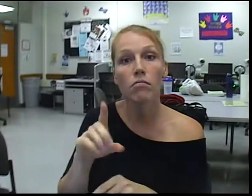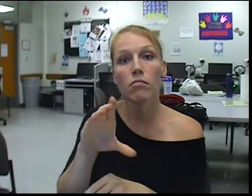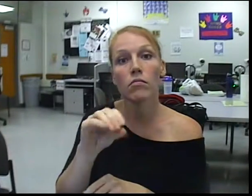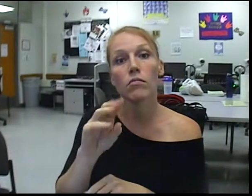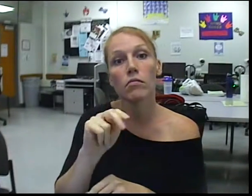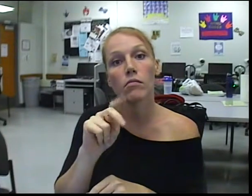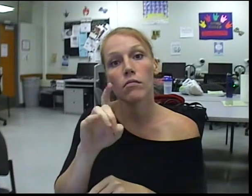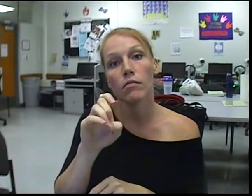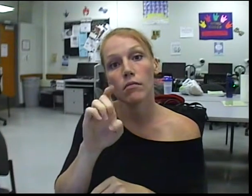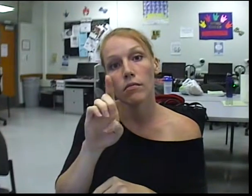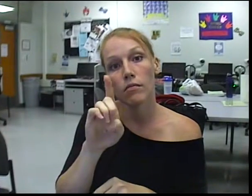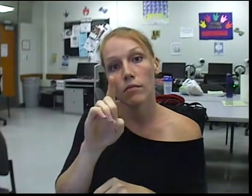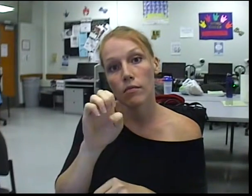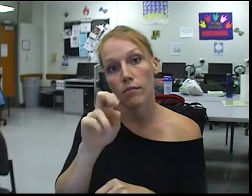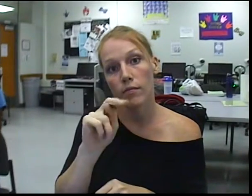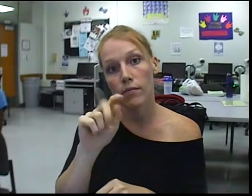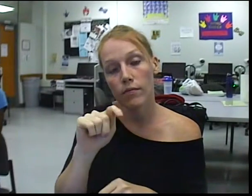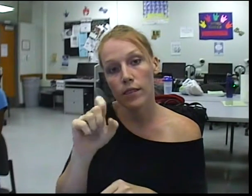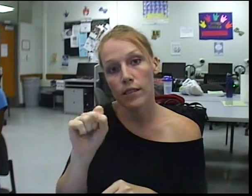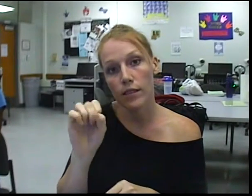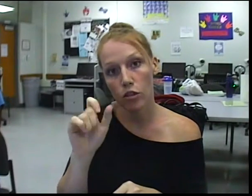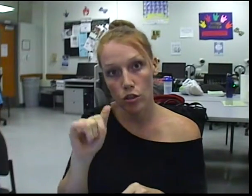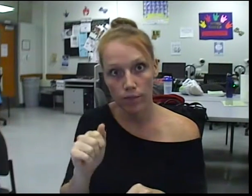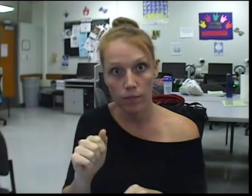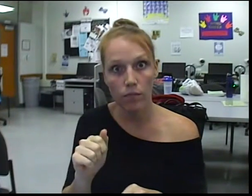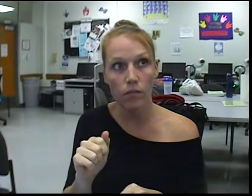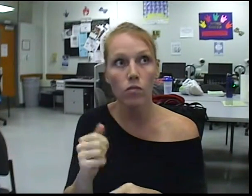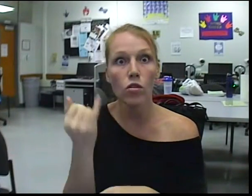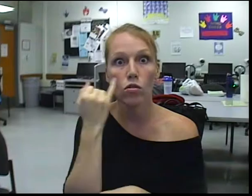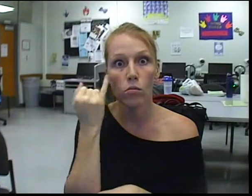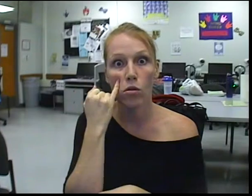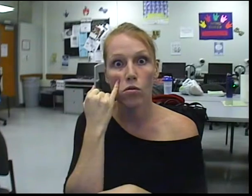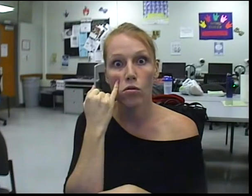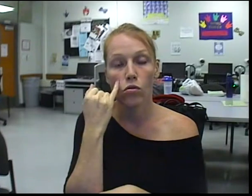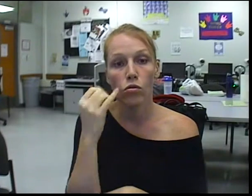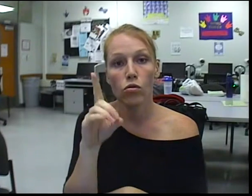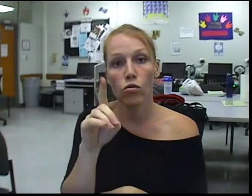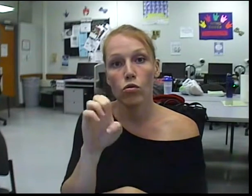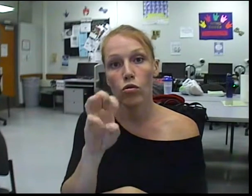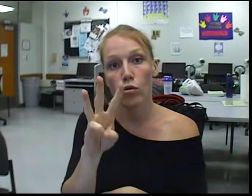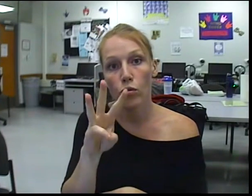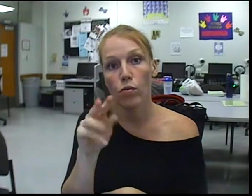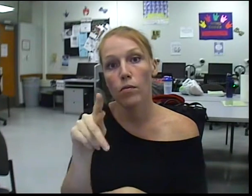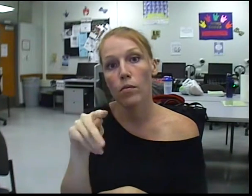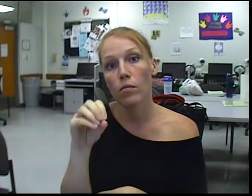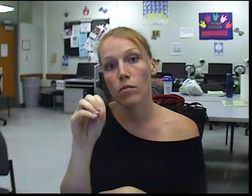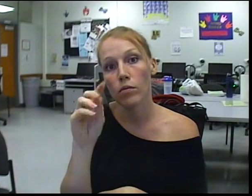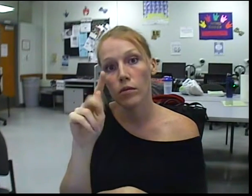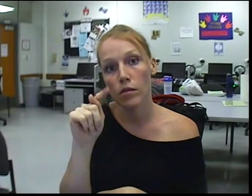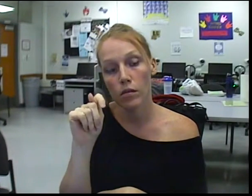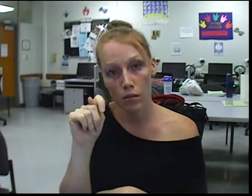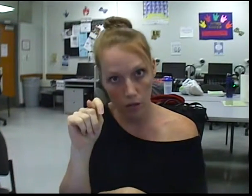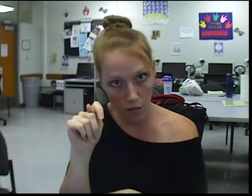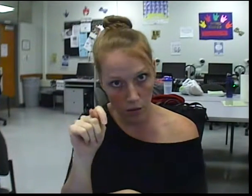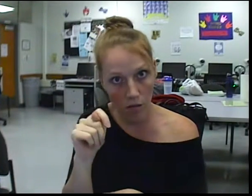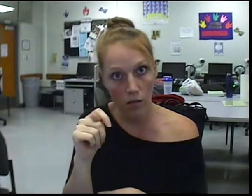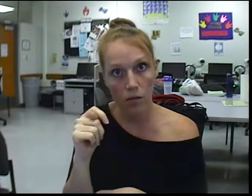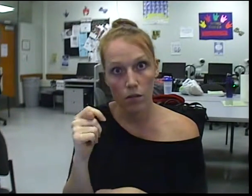If the dew point is below 0 degrees Celsius, then you have frost. I